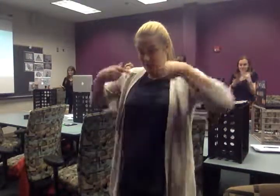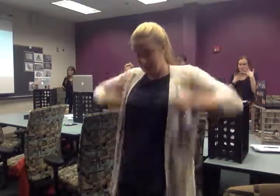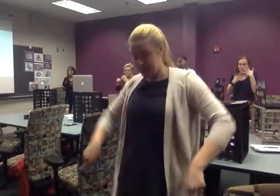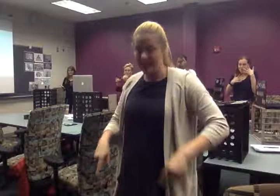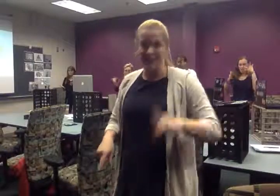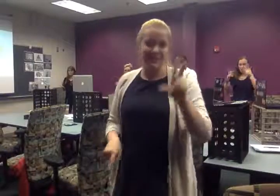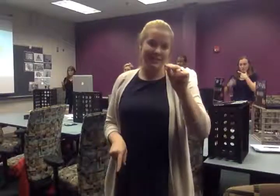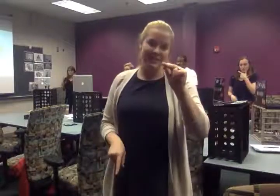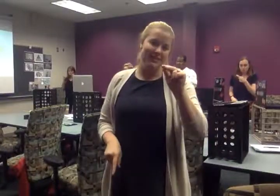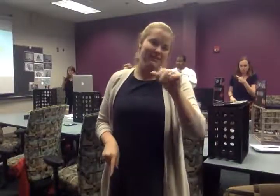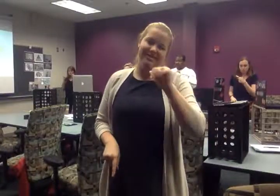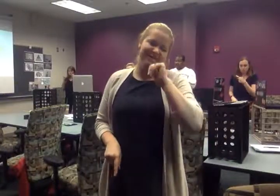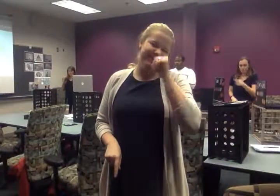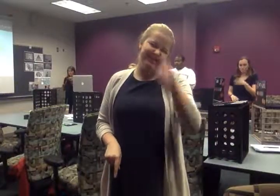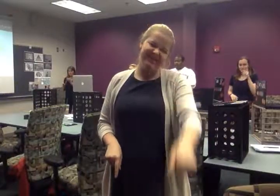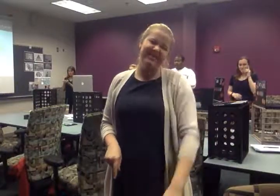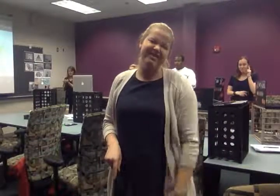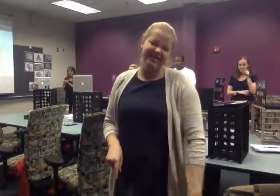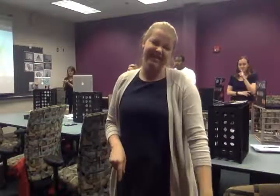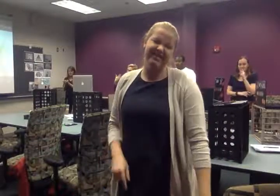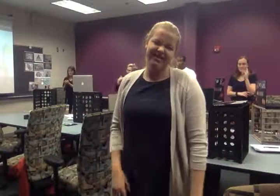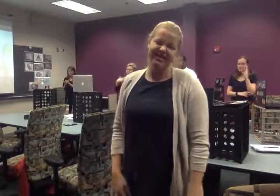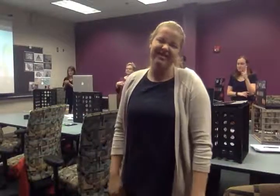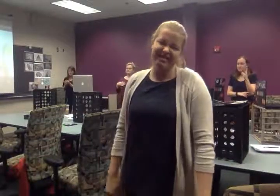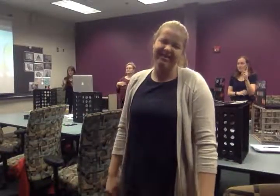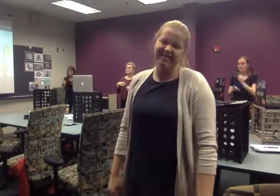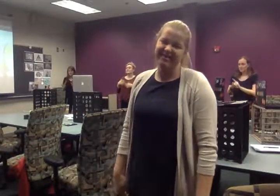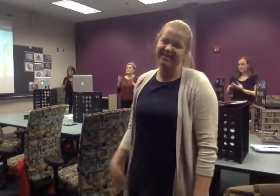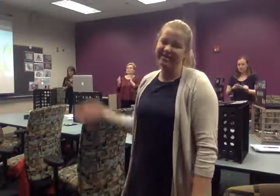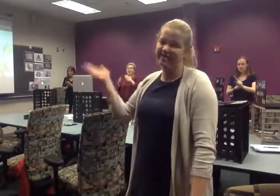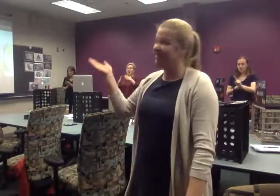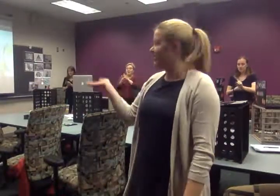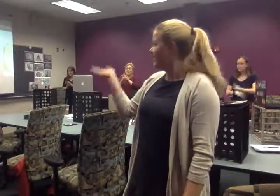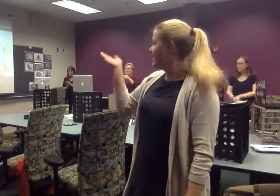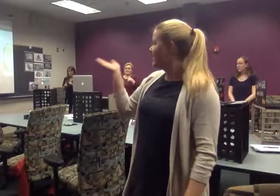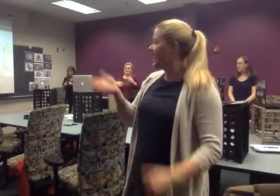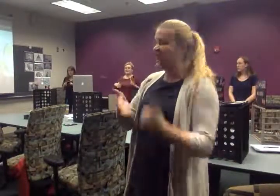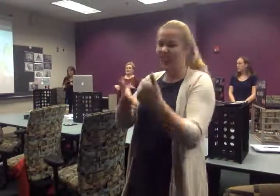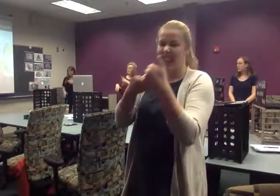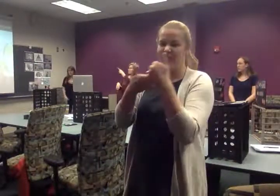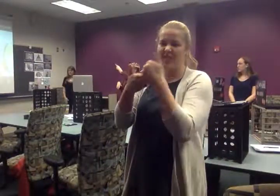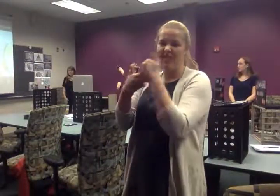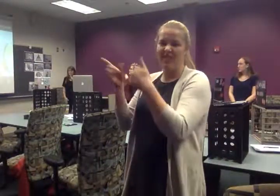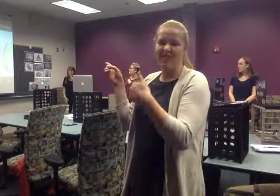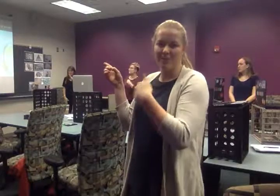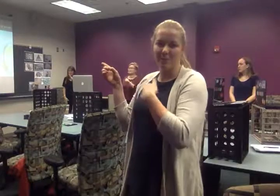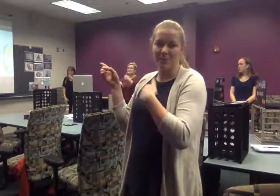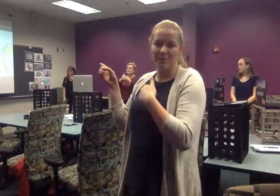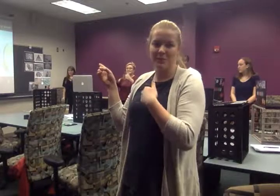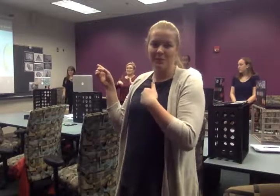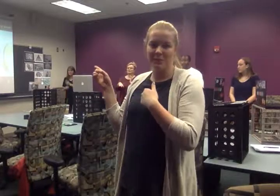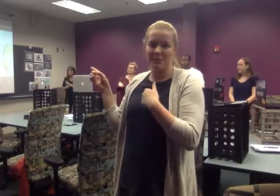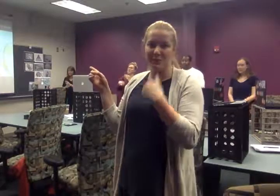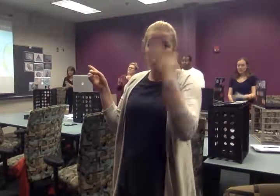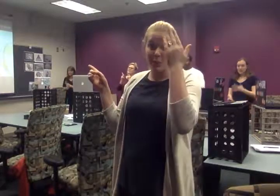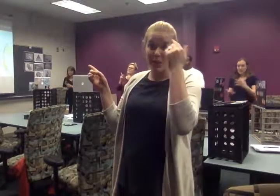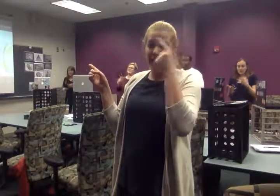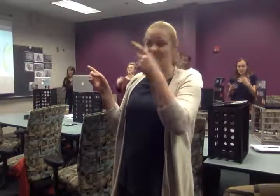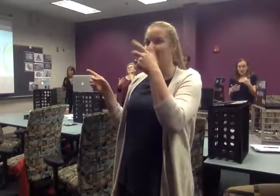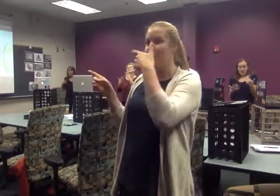week. Crash Course is made with the help of all of these nice people. I didn't want to do the credits without my logo, and it exists because of your support through